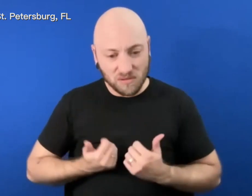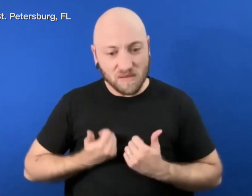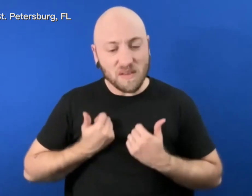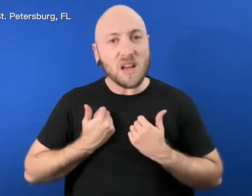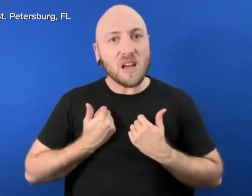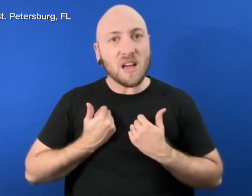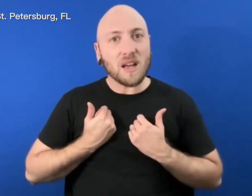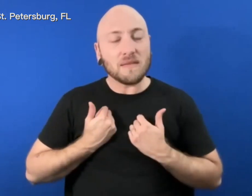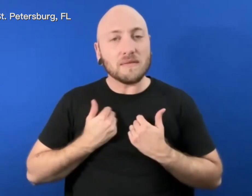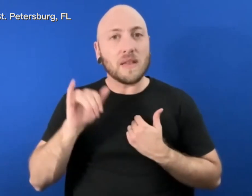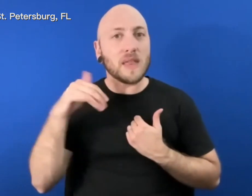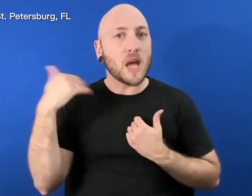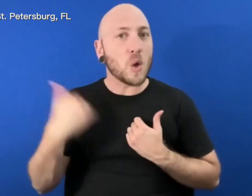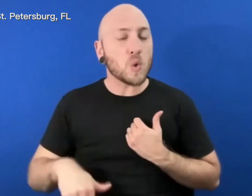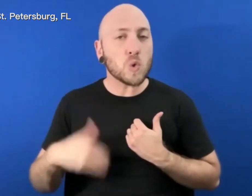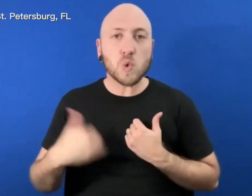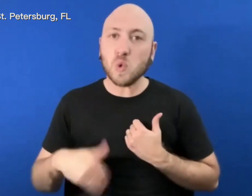Um, and then yeah,